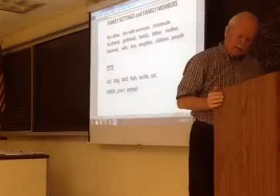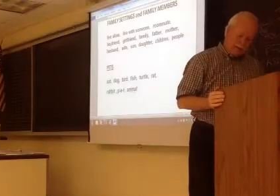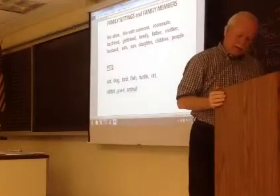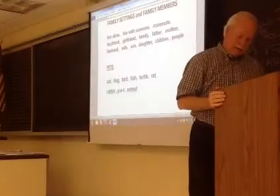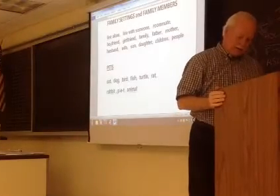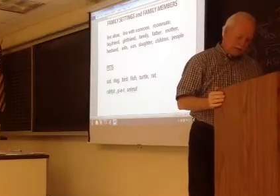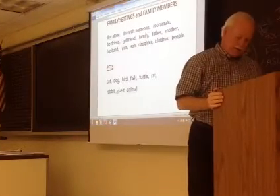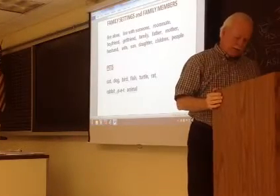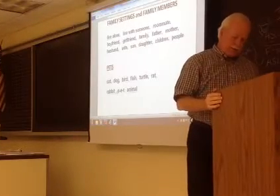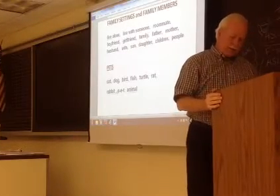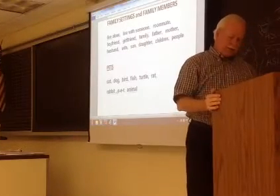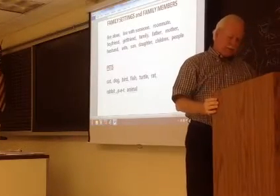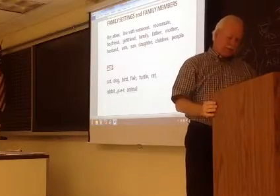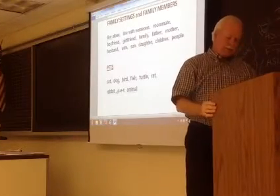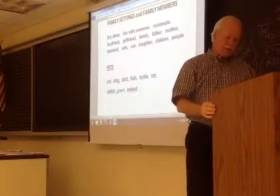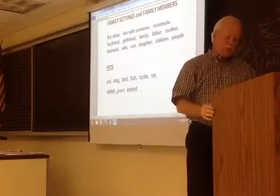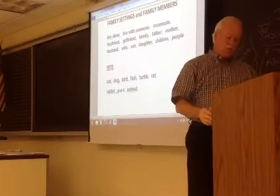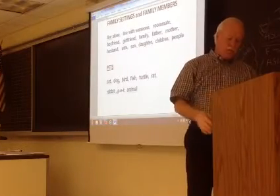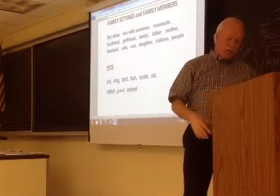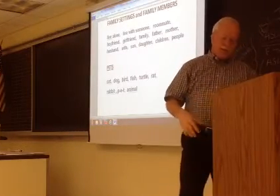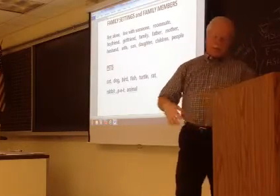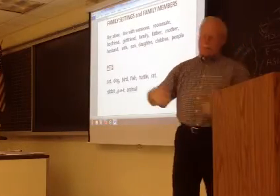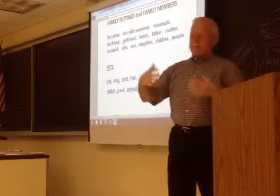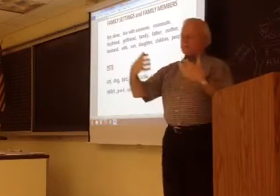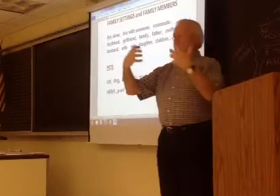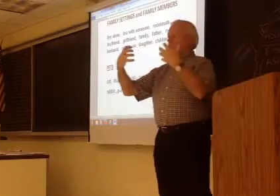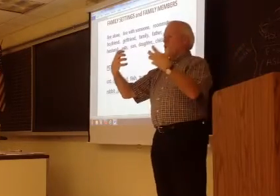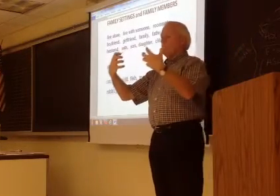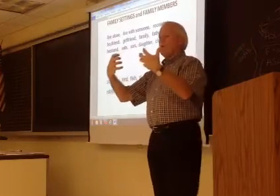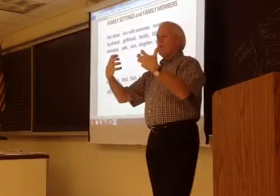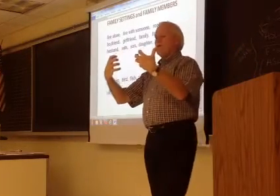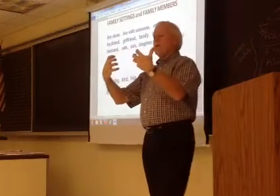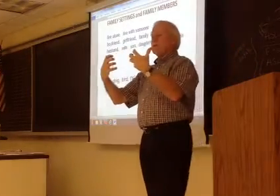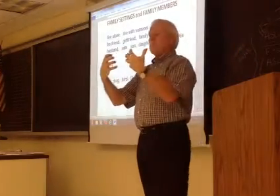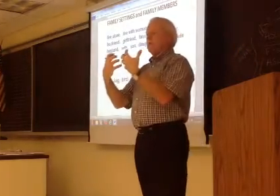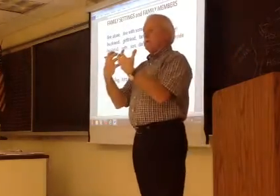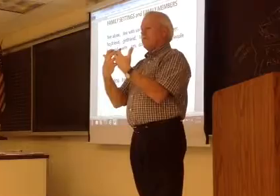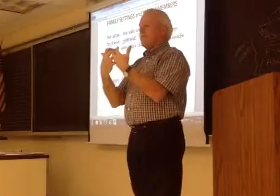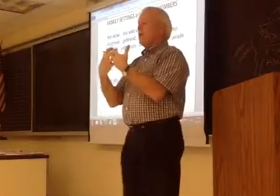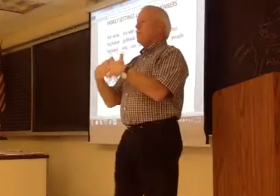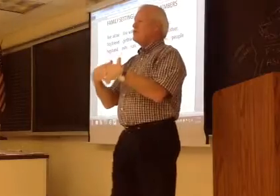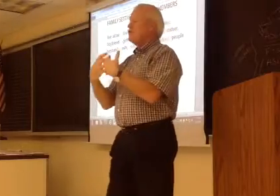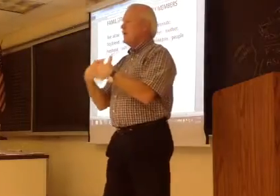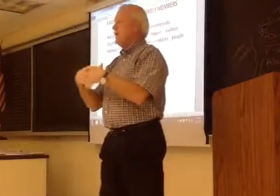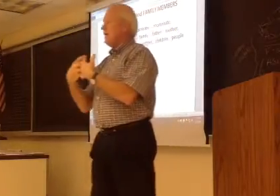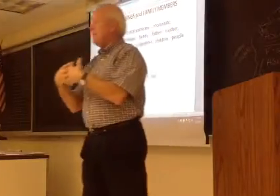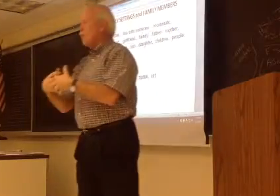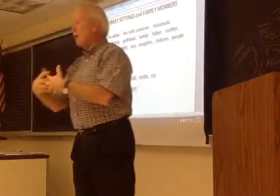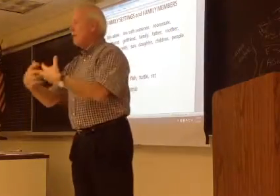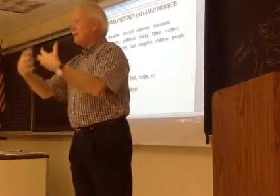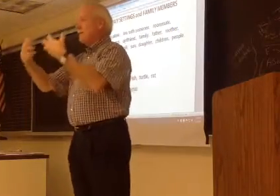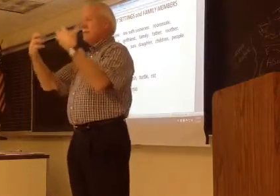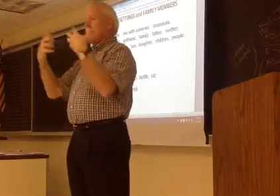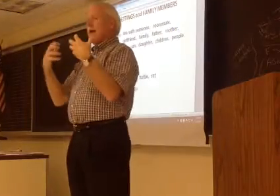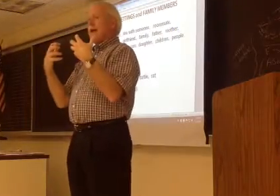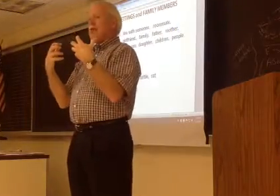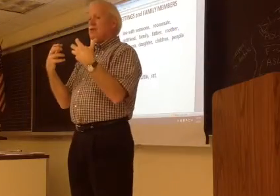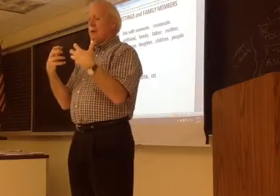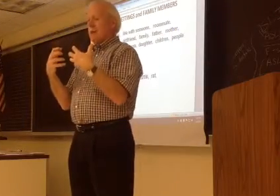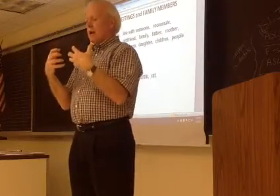The next one is a roommate. You know the things we did for a machine? Well, I'm going to take the same hand shape,